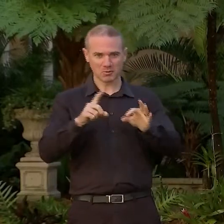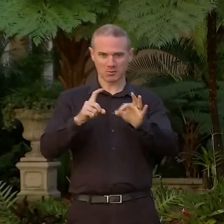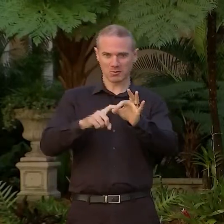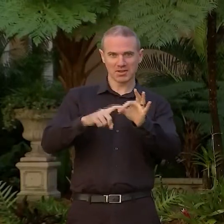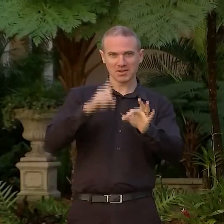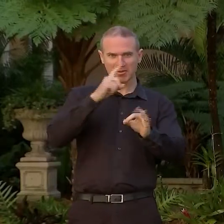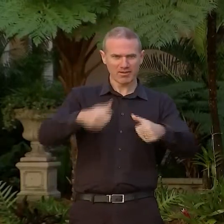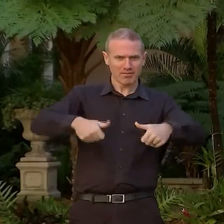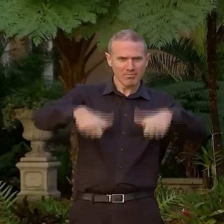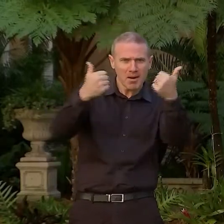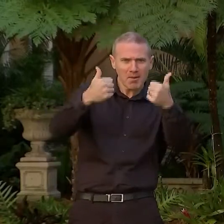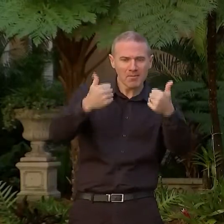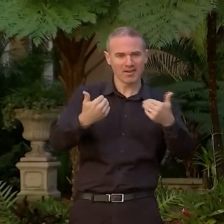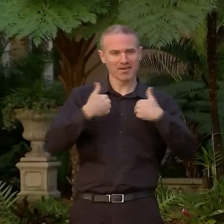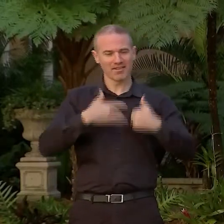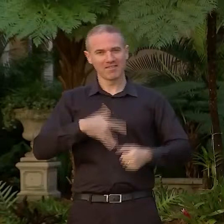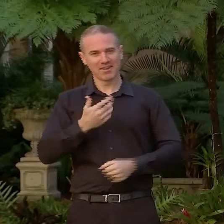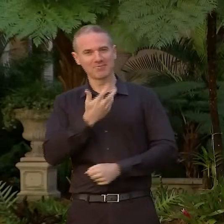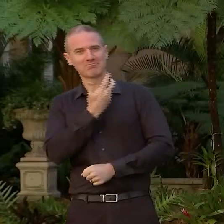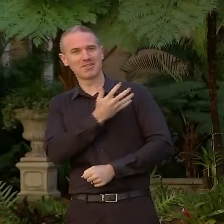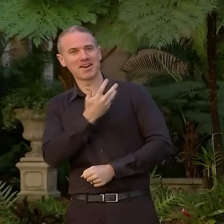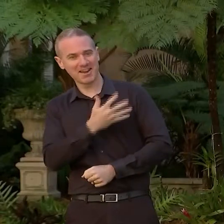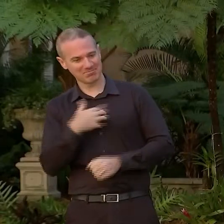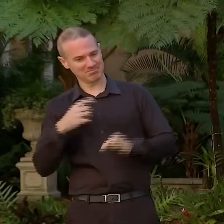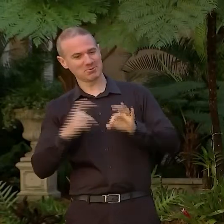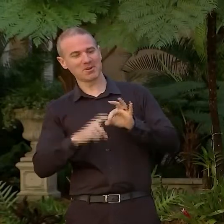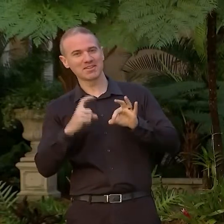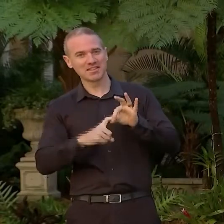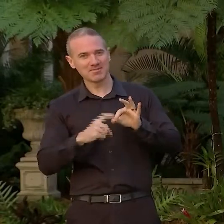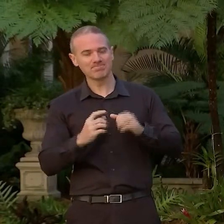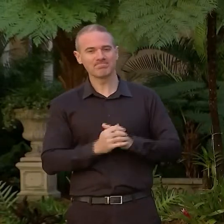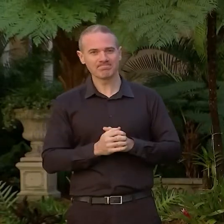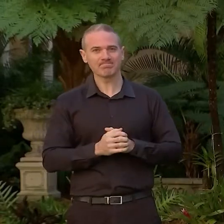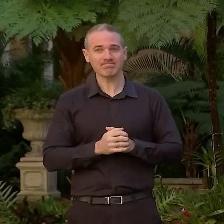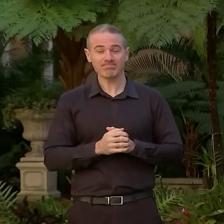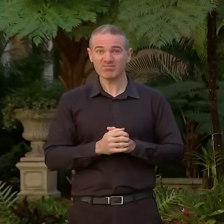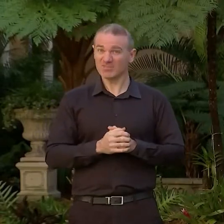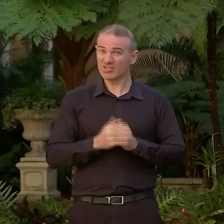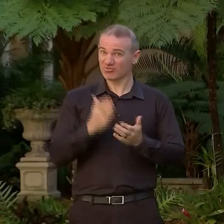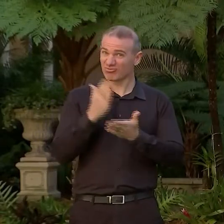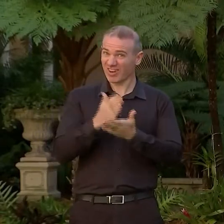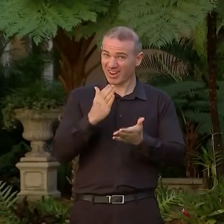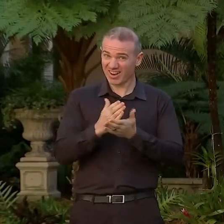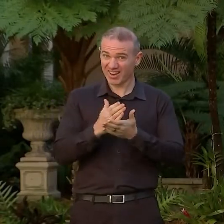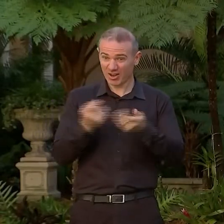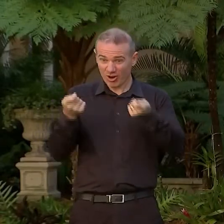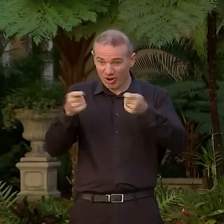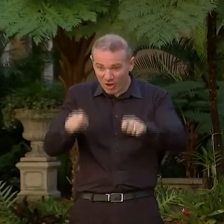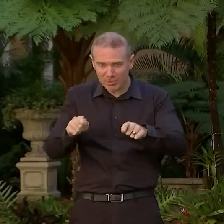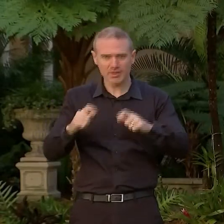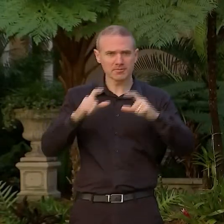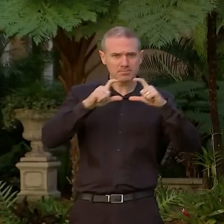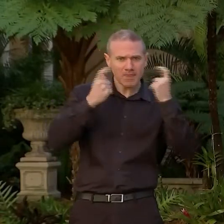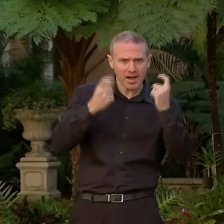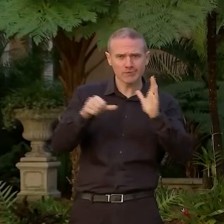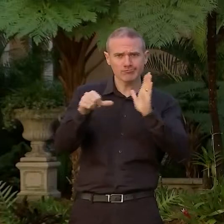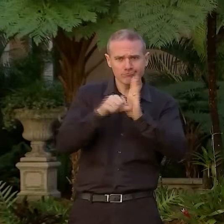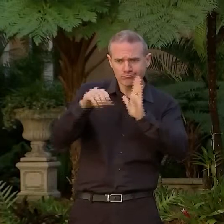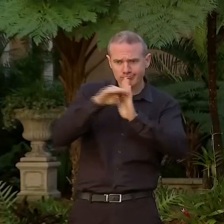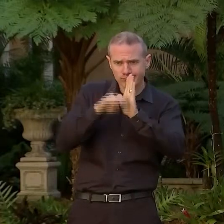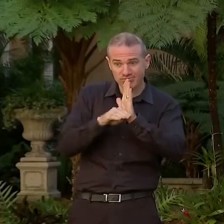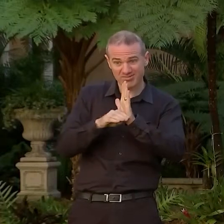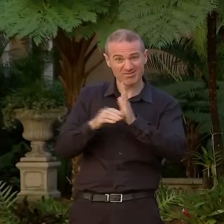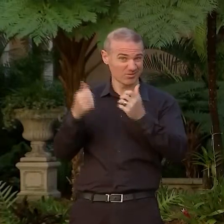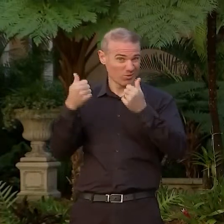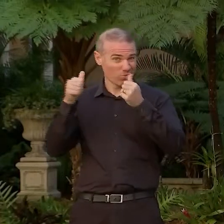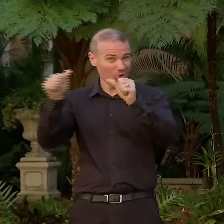fantastic results. All the indications are that it's working. We just need to keep it up. It's too soon to say what will happen